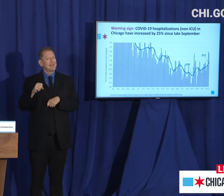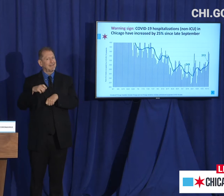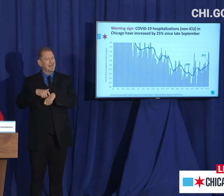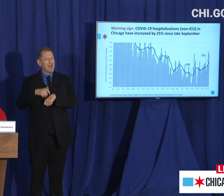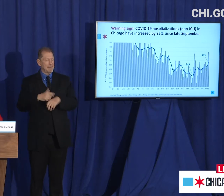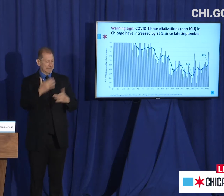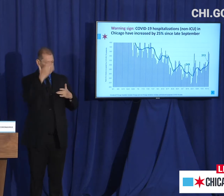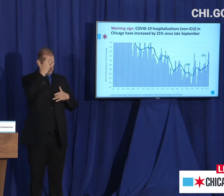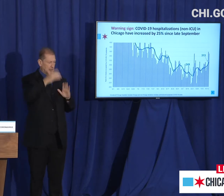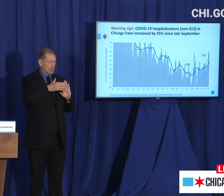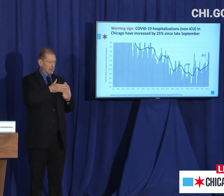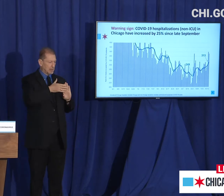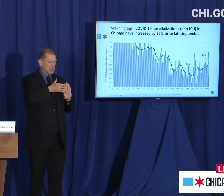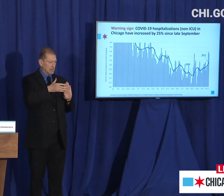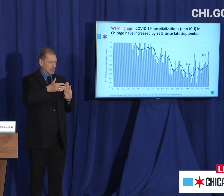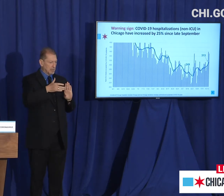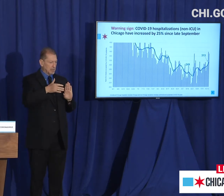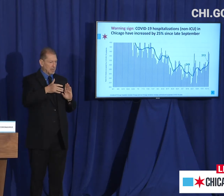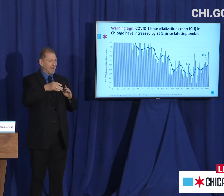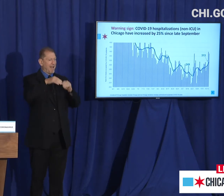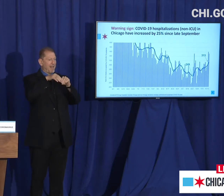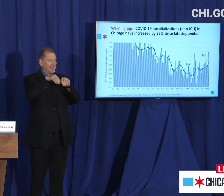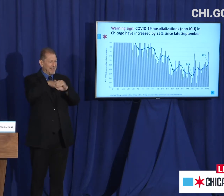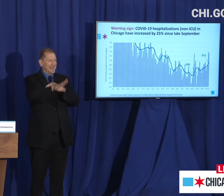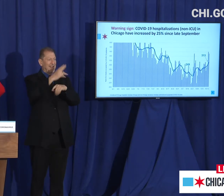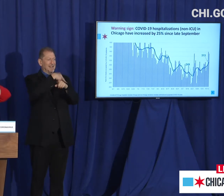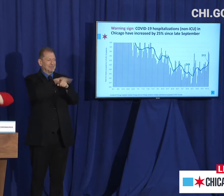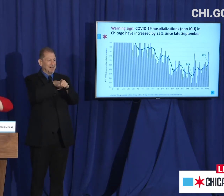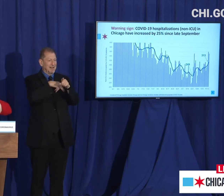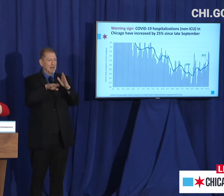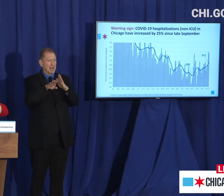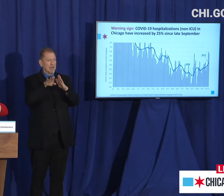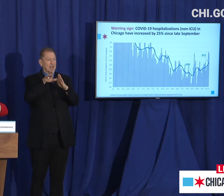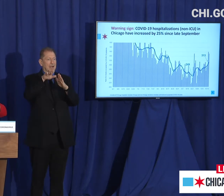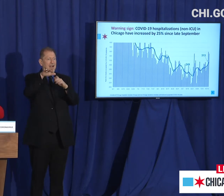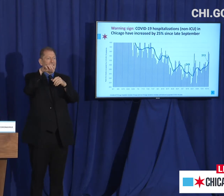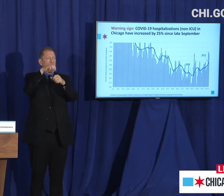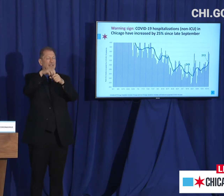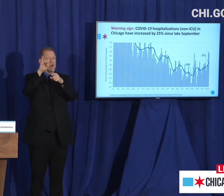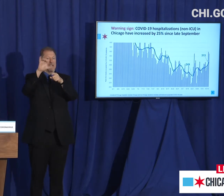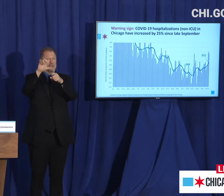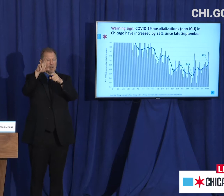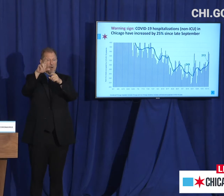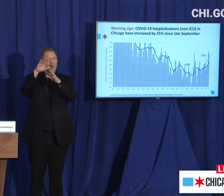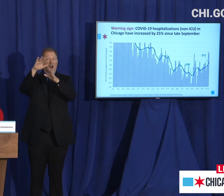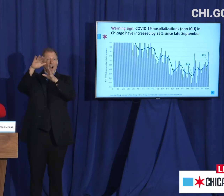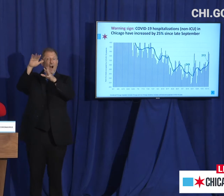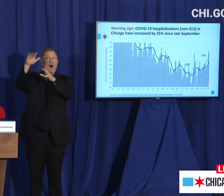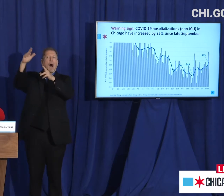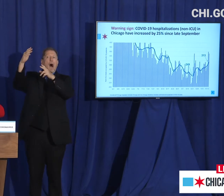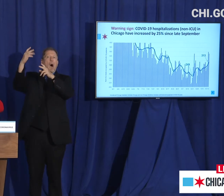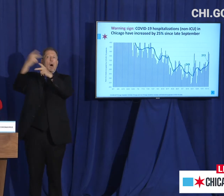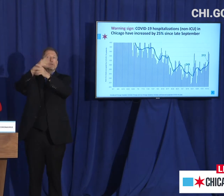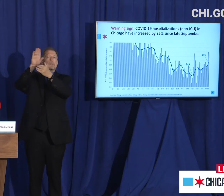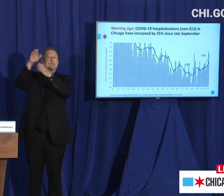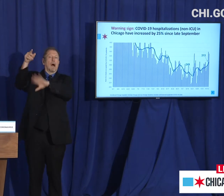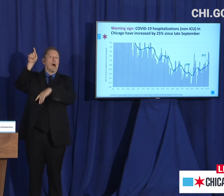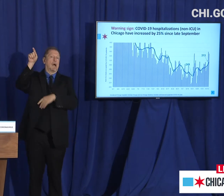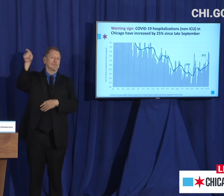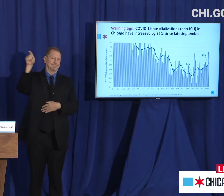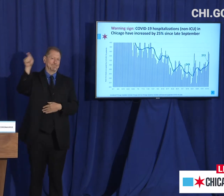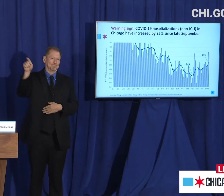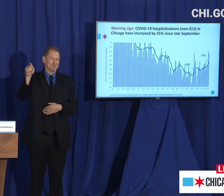up. The cases rise first, and then, unfortunately, we start to see